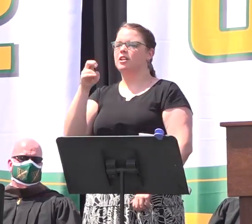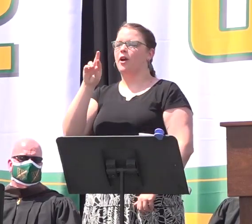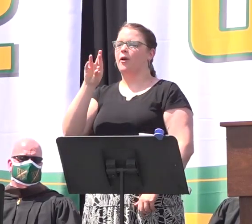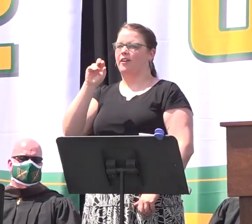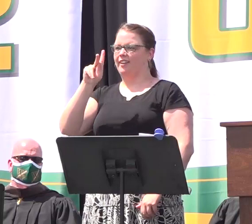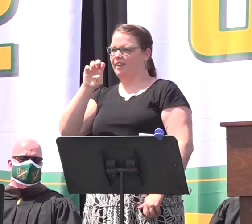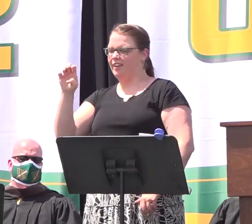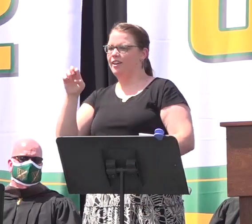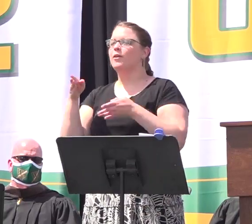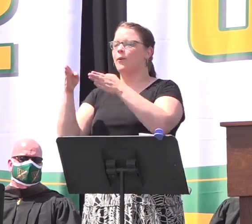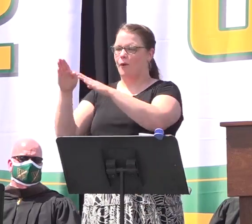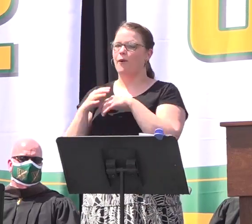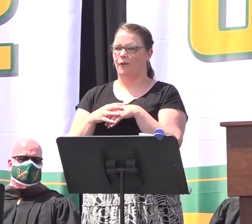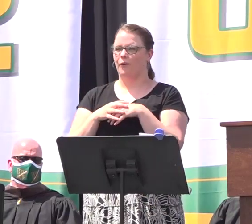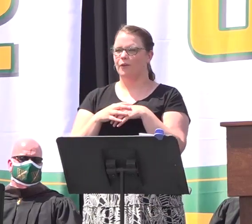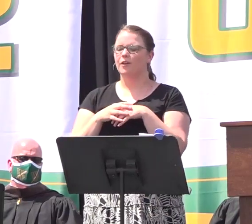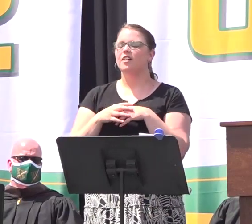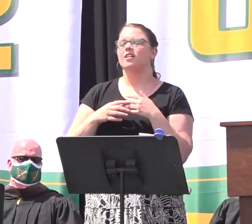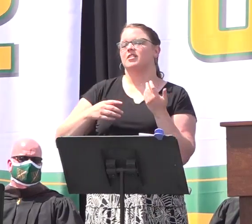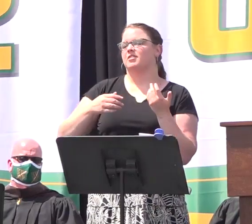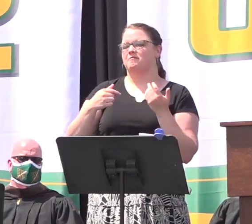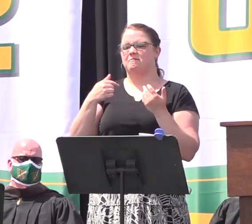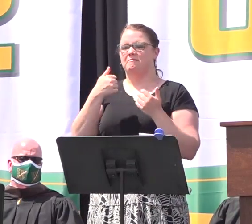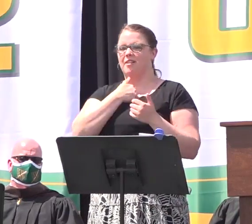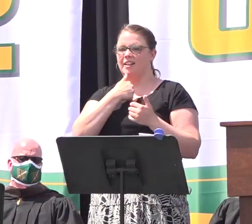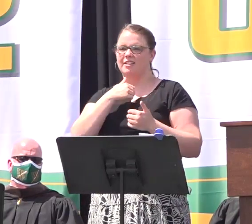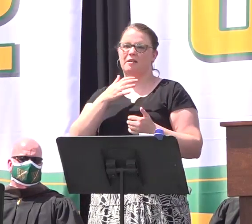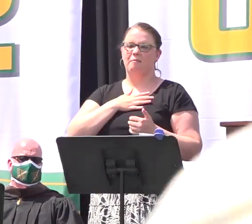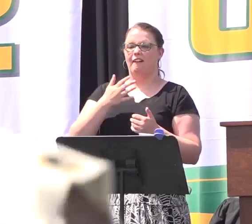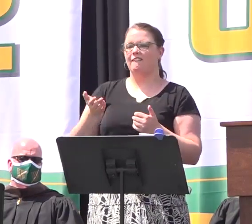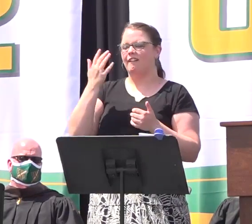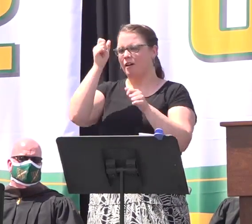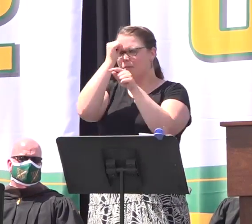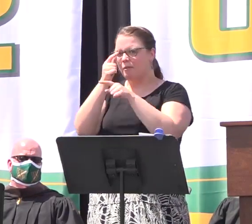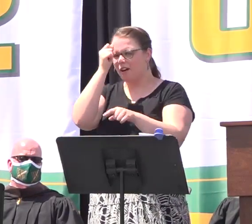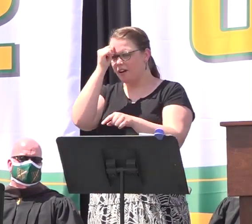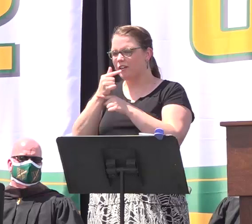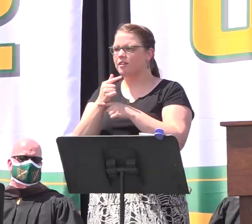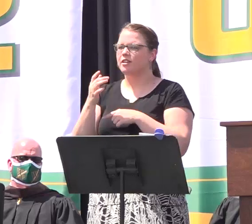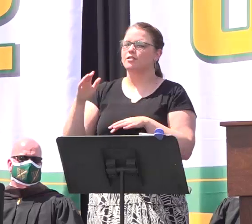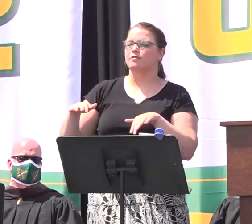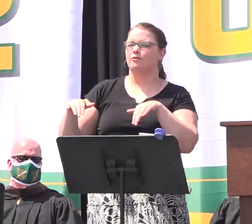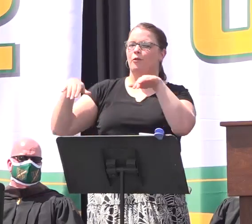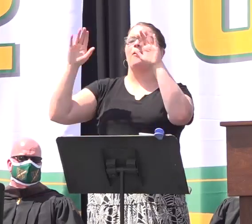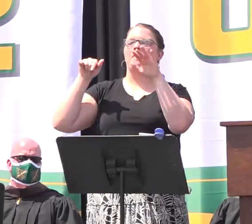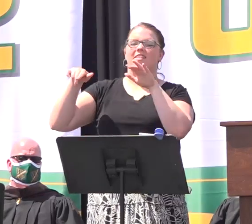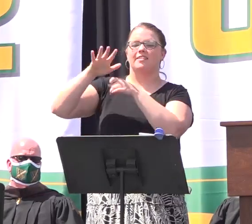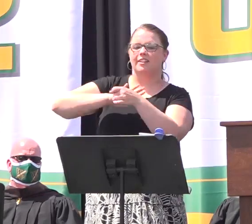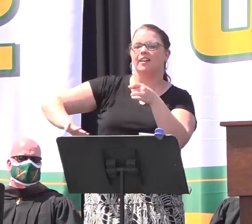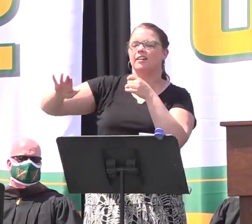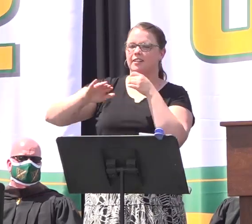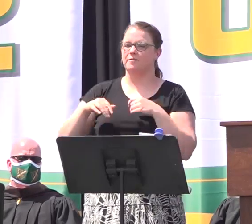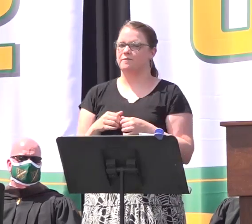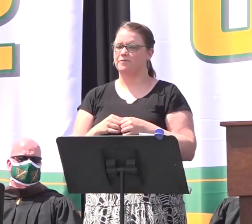and my 5 brothers grew up. That's still home to us. We don't live in that house anymore.